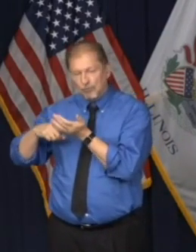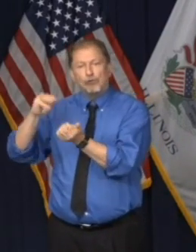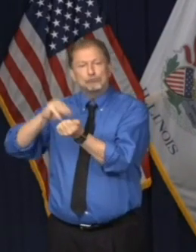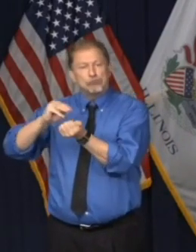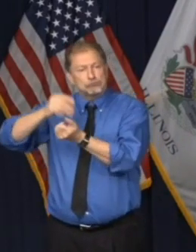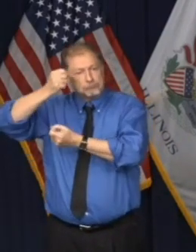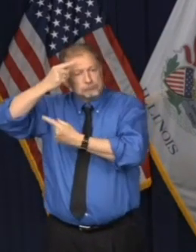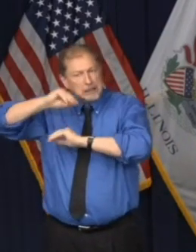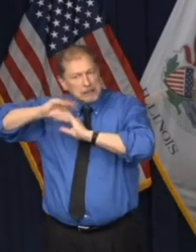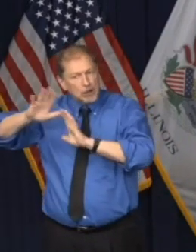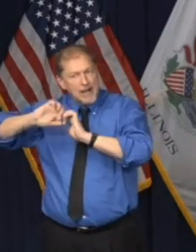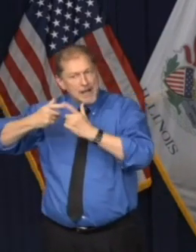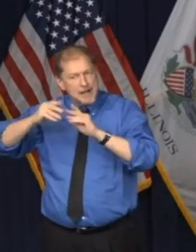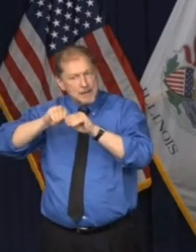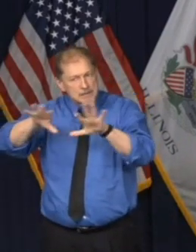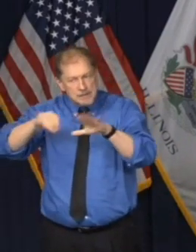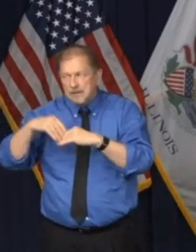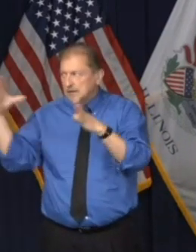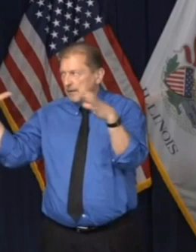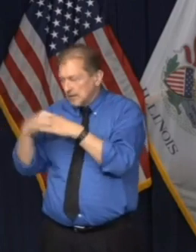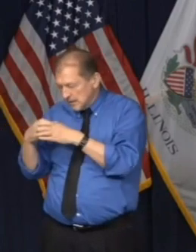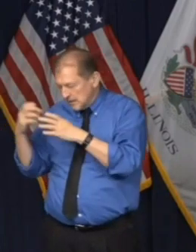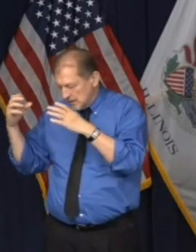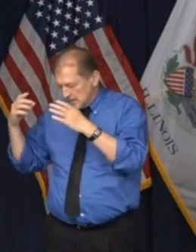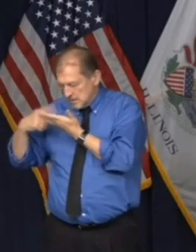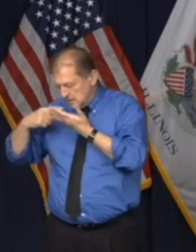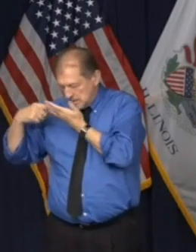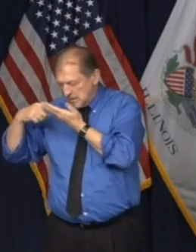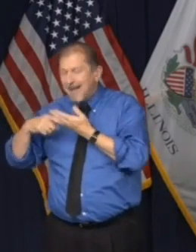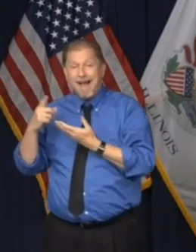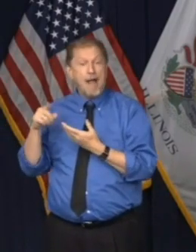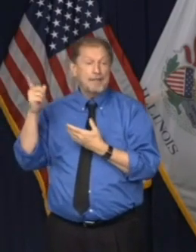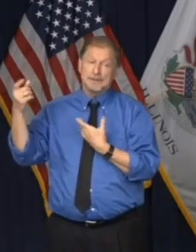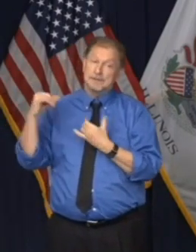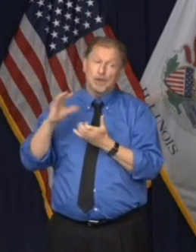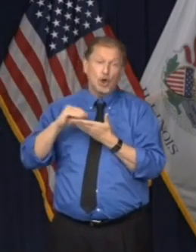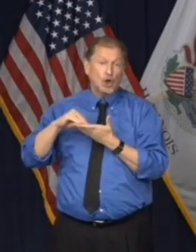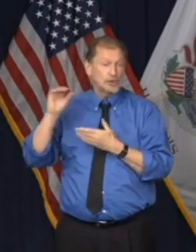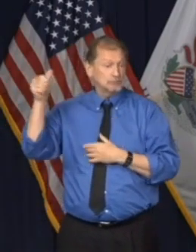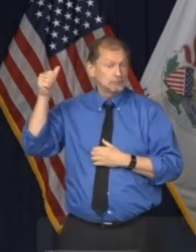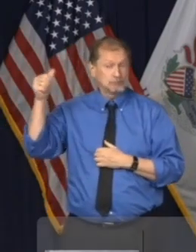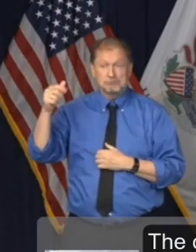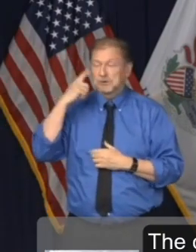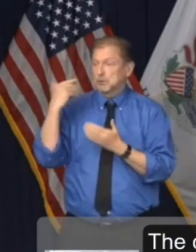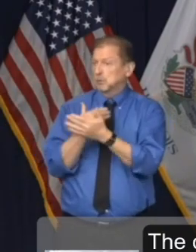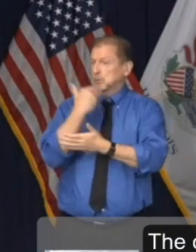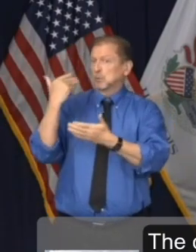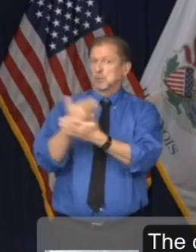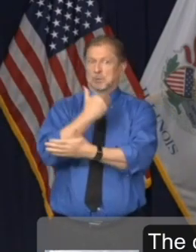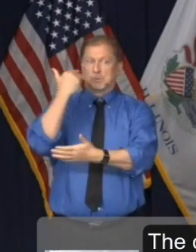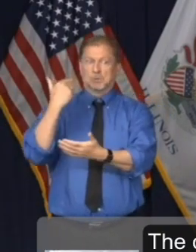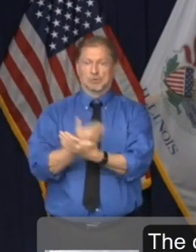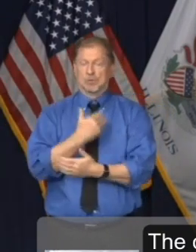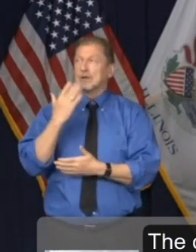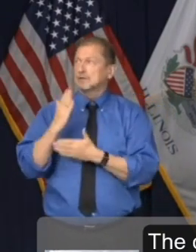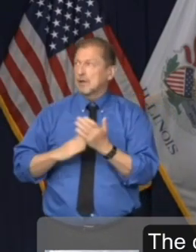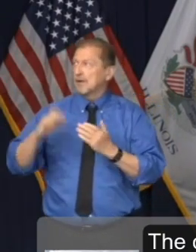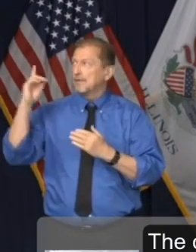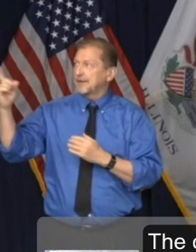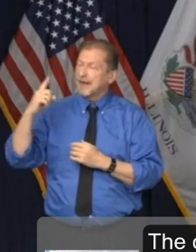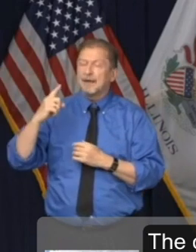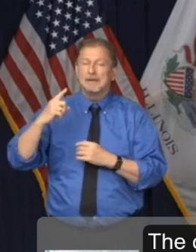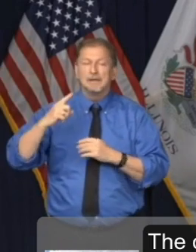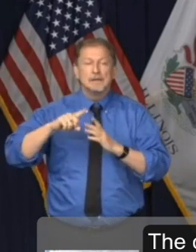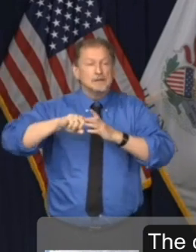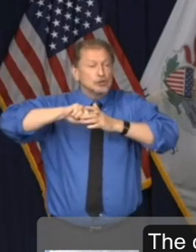it gets transmitted. And again, even they're learning. As you know, this is so new that some of the guidance that they've given to us